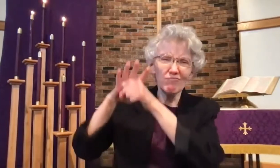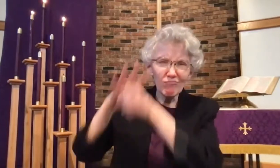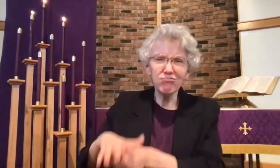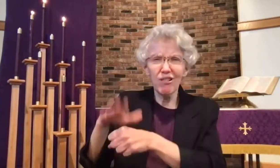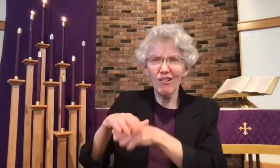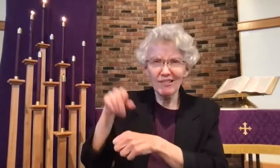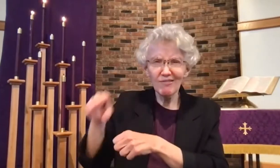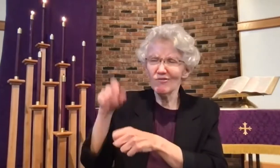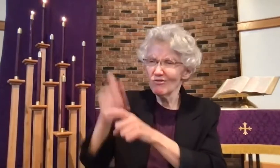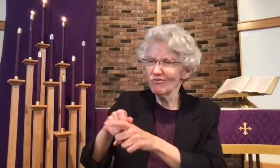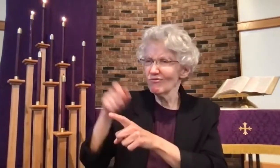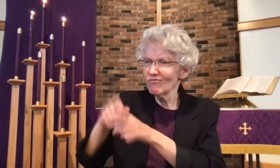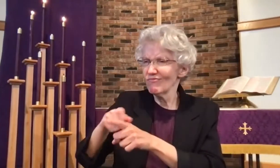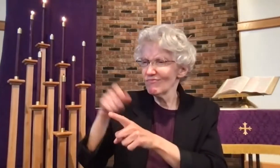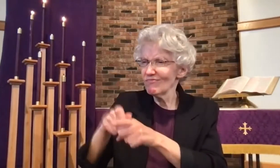And the soldiers